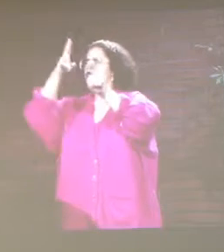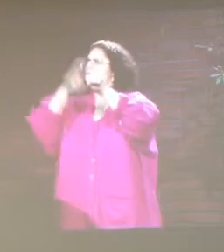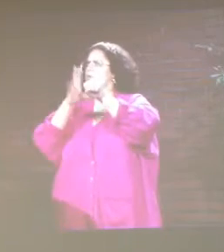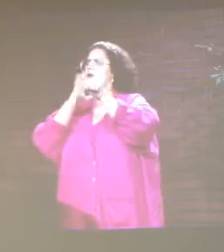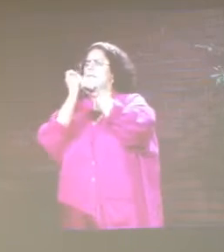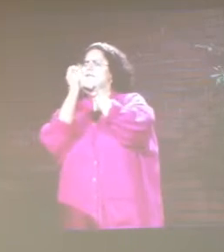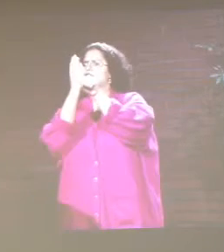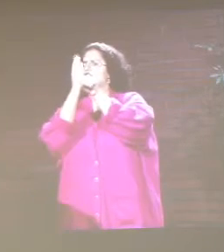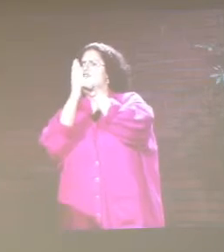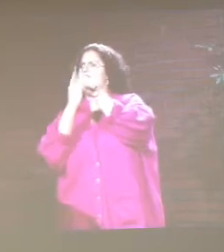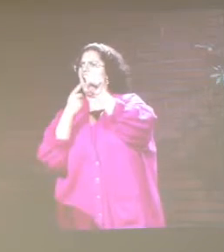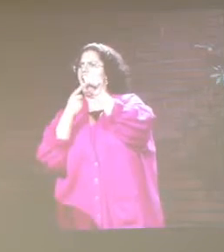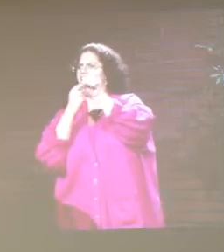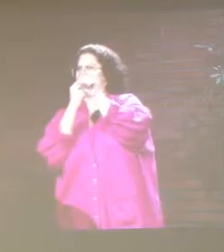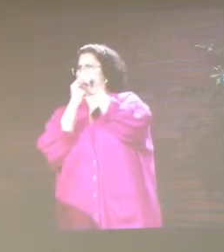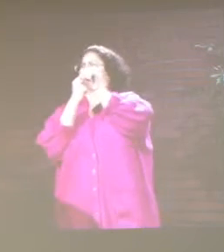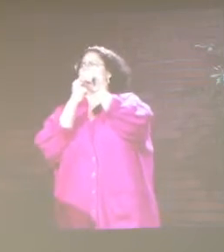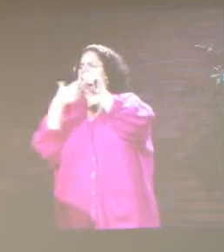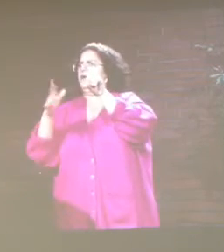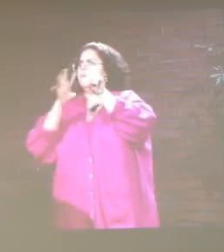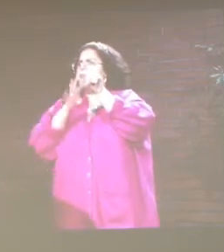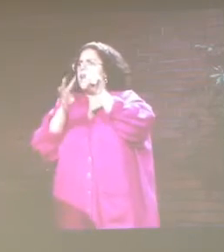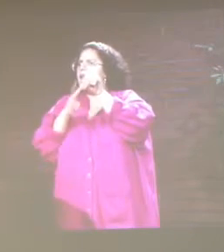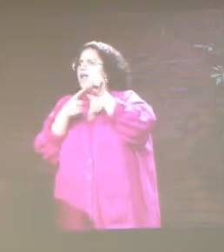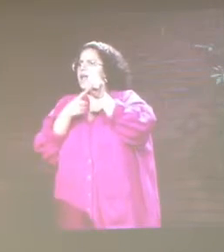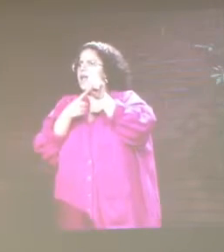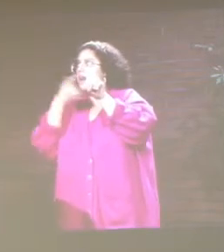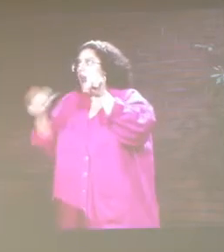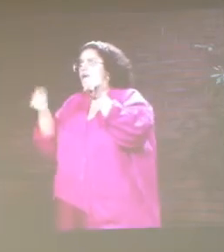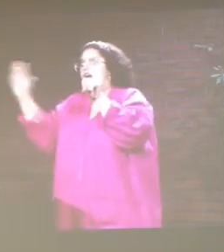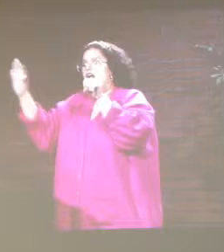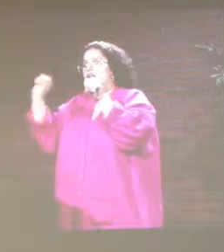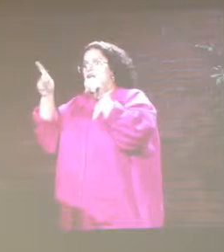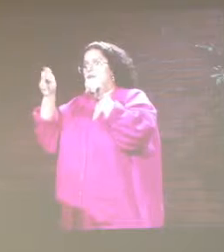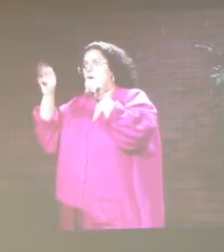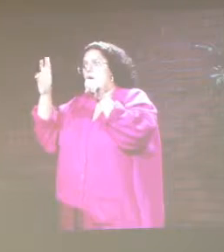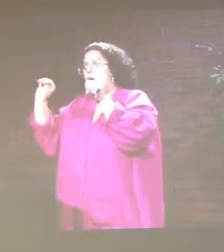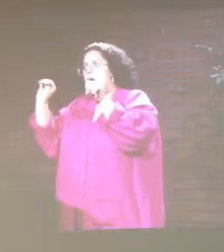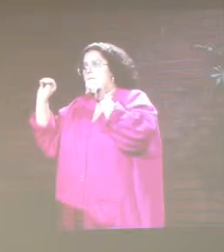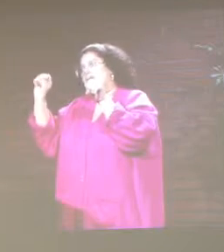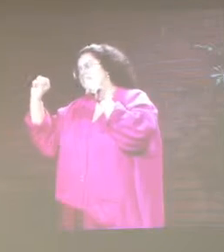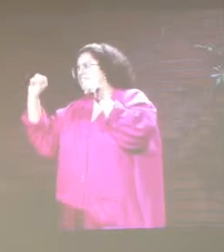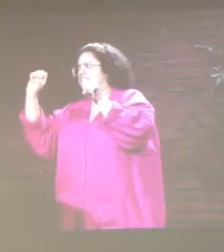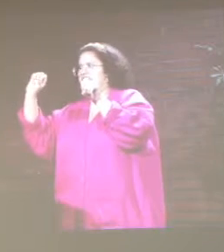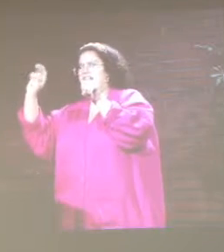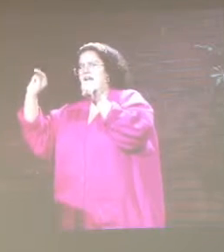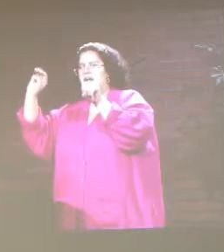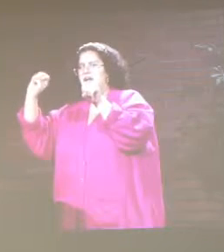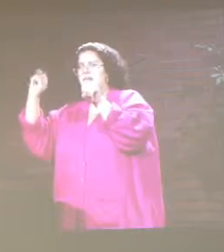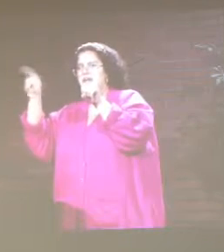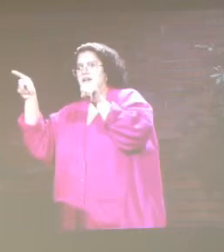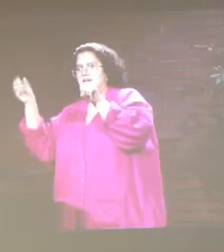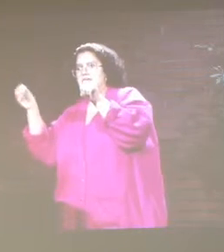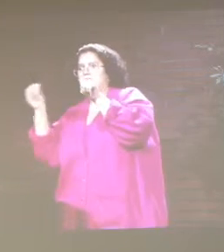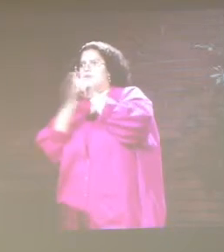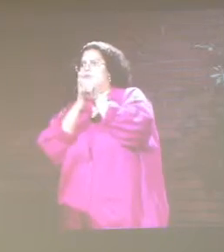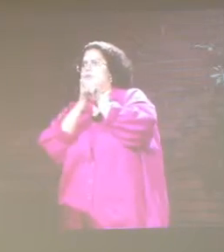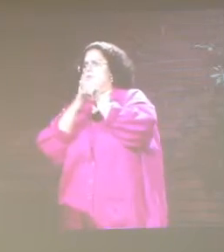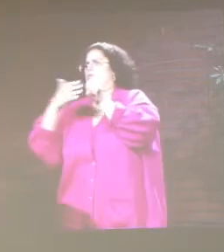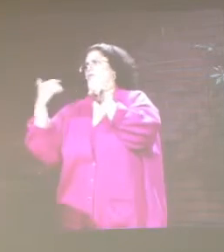And then what happens is when you're having anal sex and maybe the butthole is too tight, what